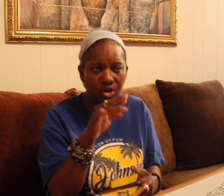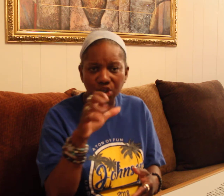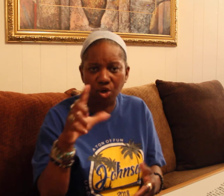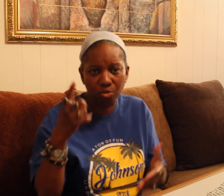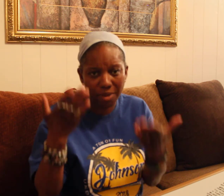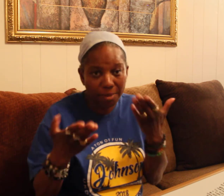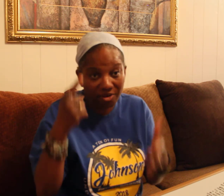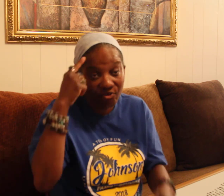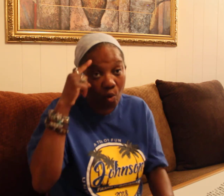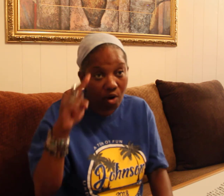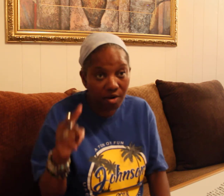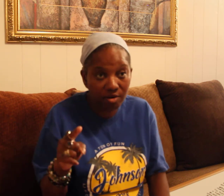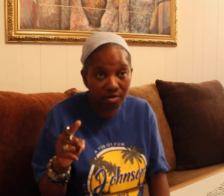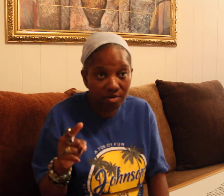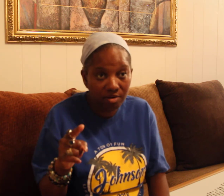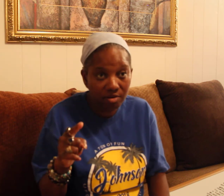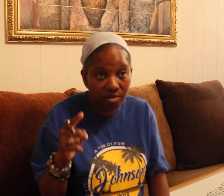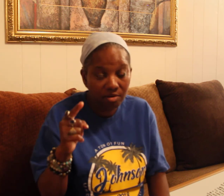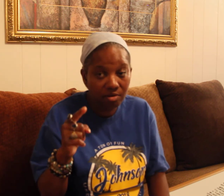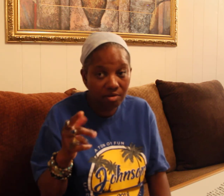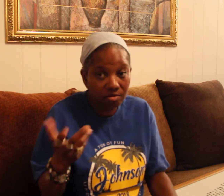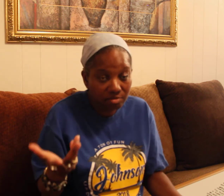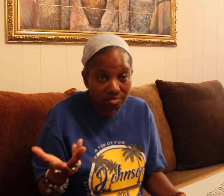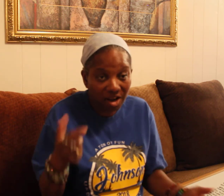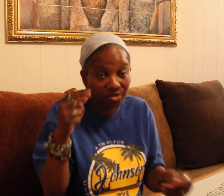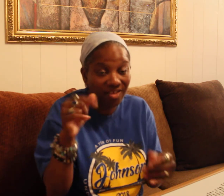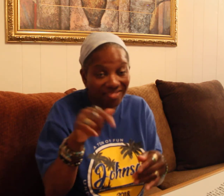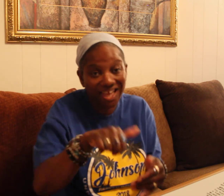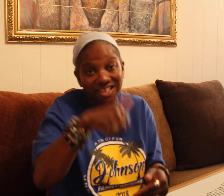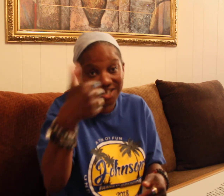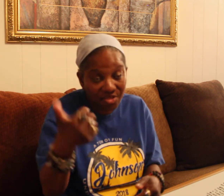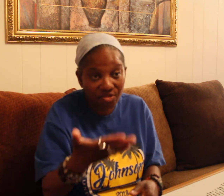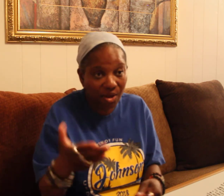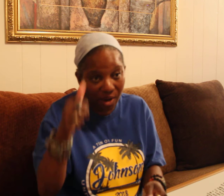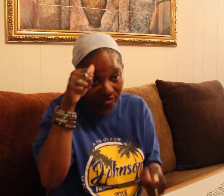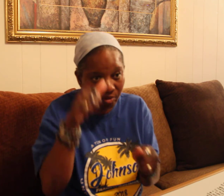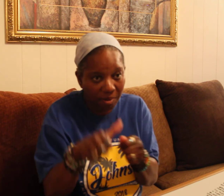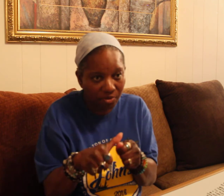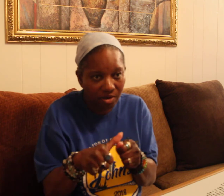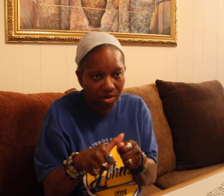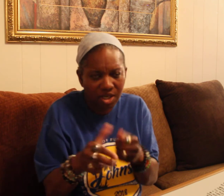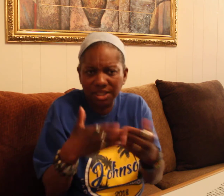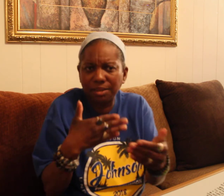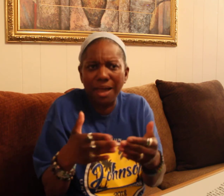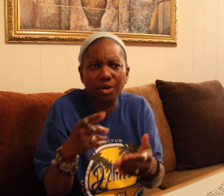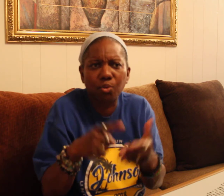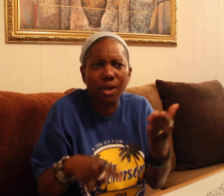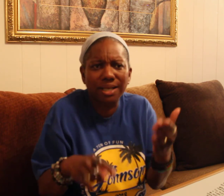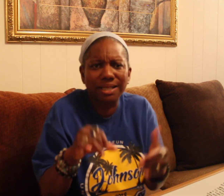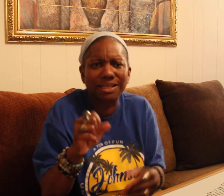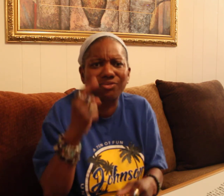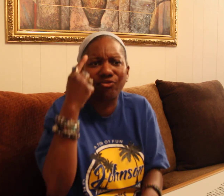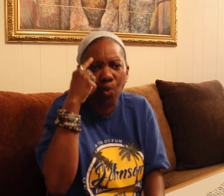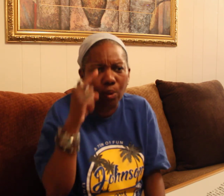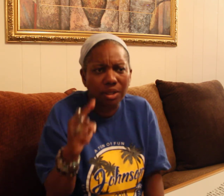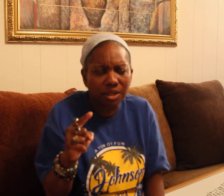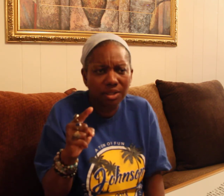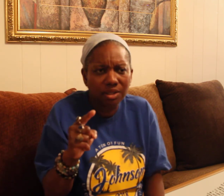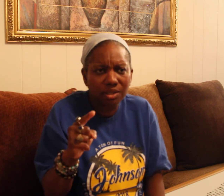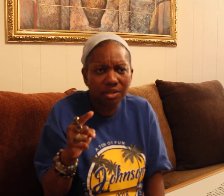ritual may be for. Now, then that's another thing we have to remember. It doesn't matter what it is for.